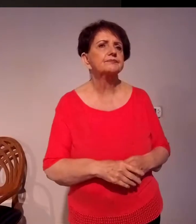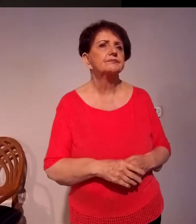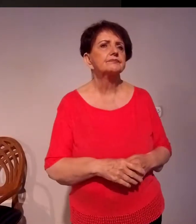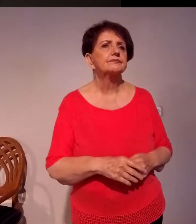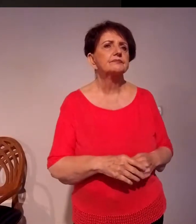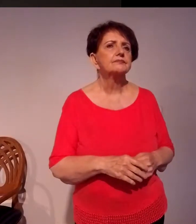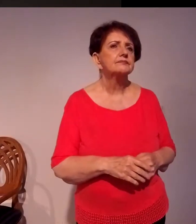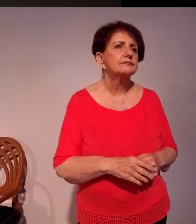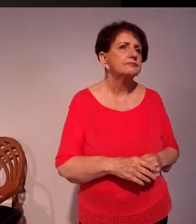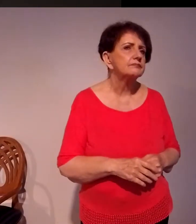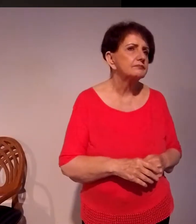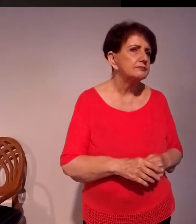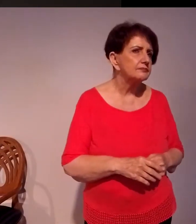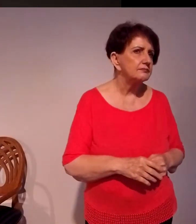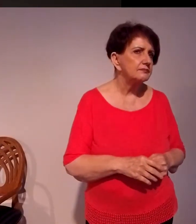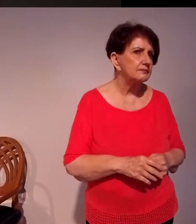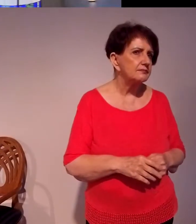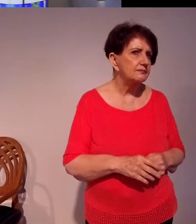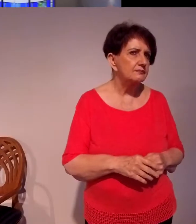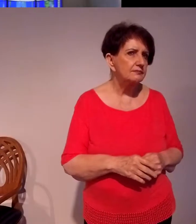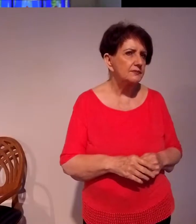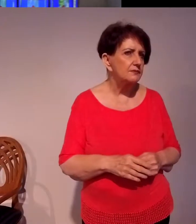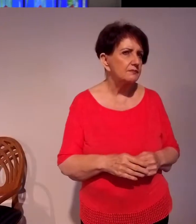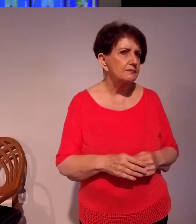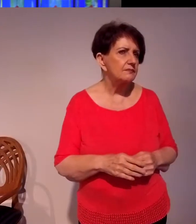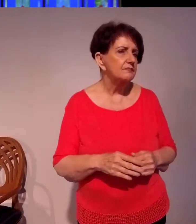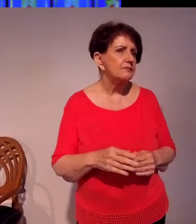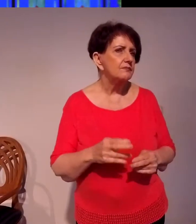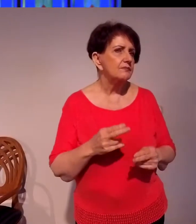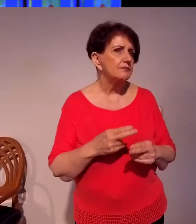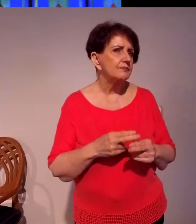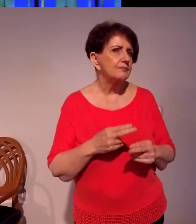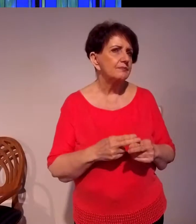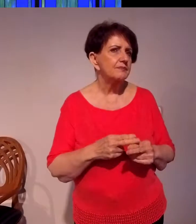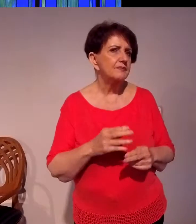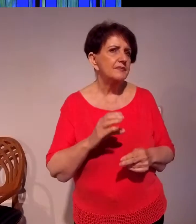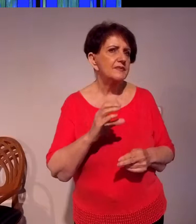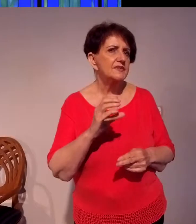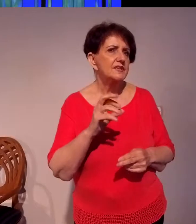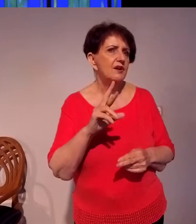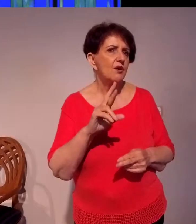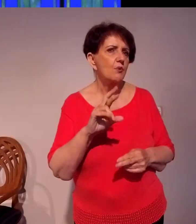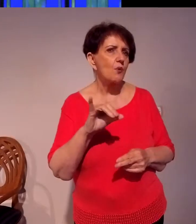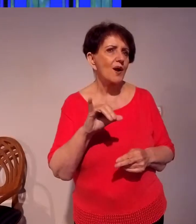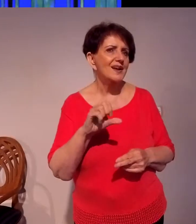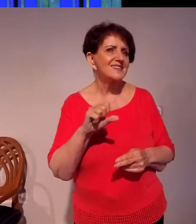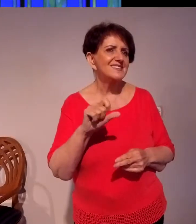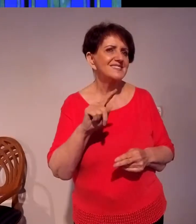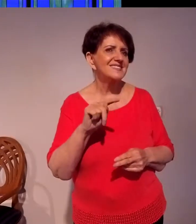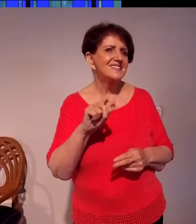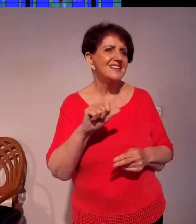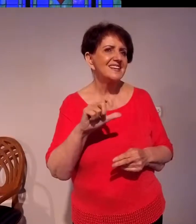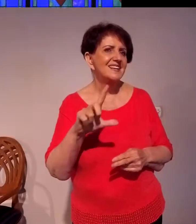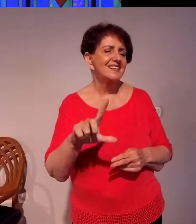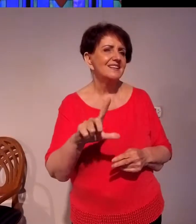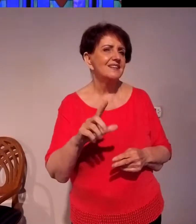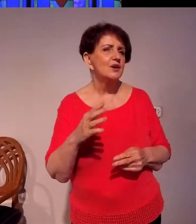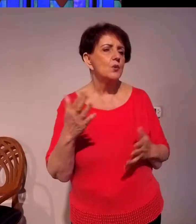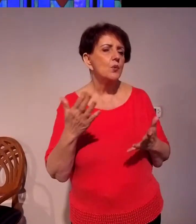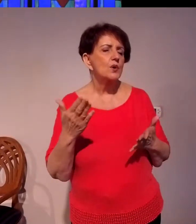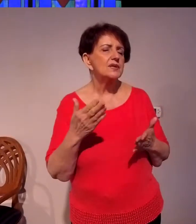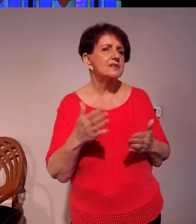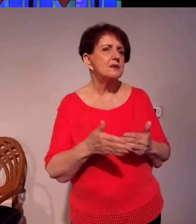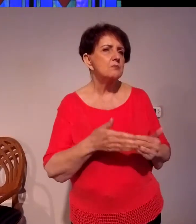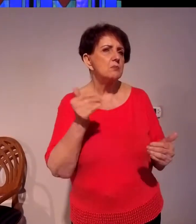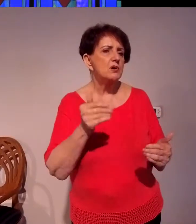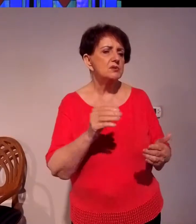Last comment. It said, what is, my name's Crystal, by the way. Hi, everybody. What is the most compelling thing